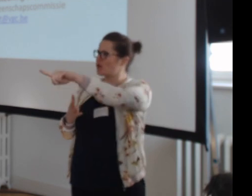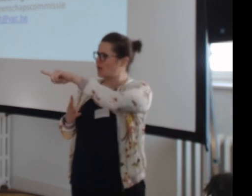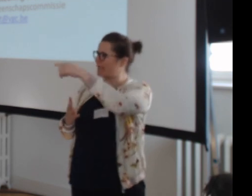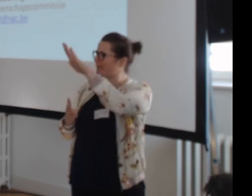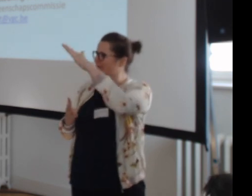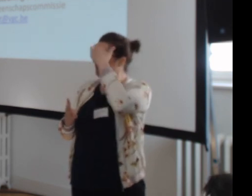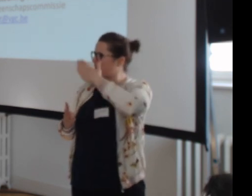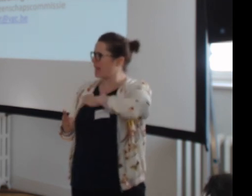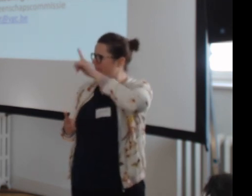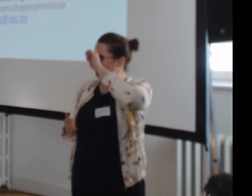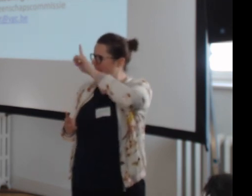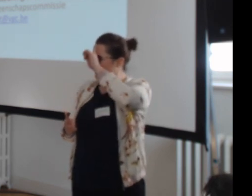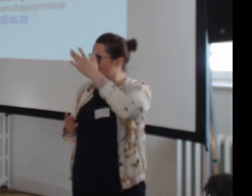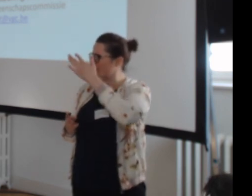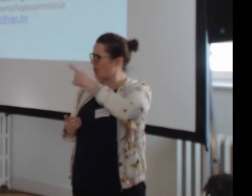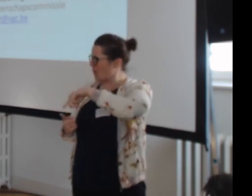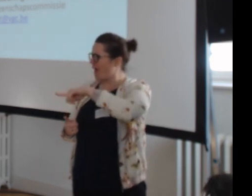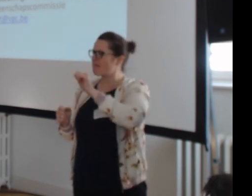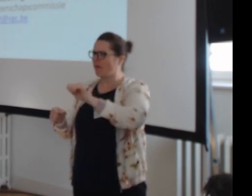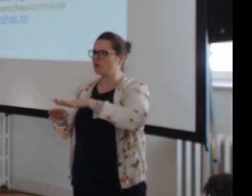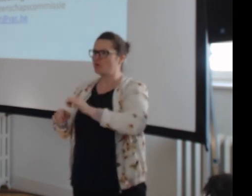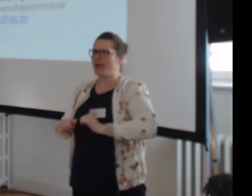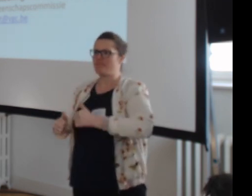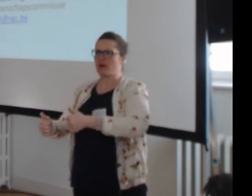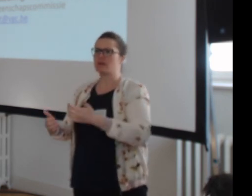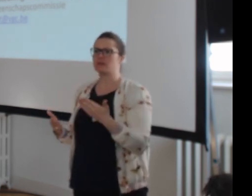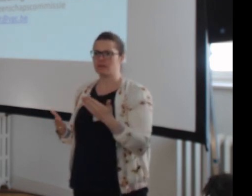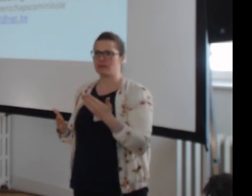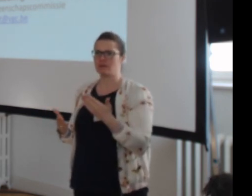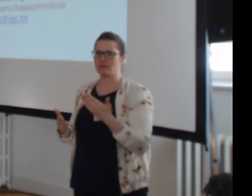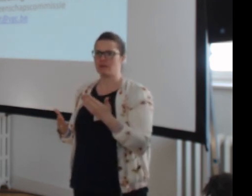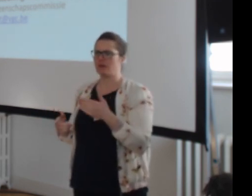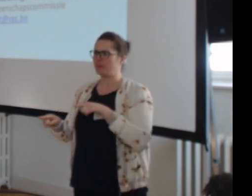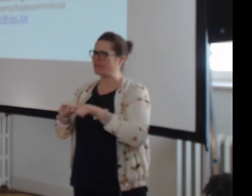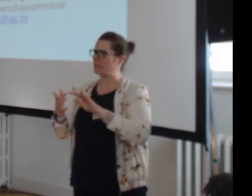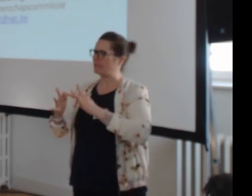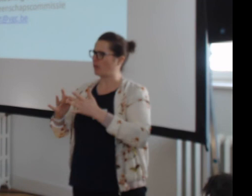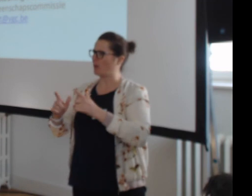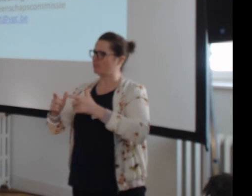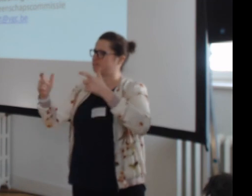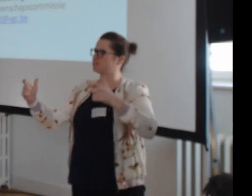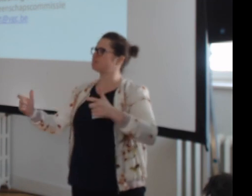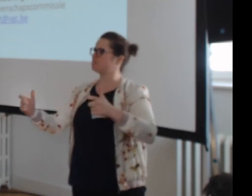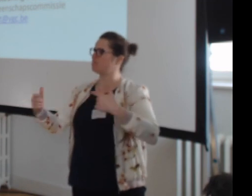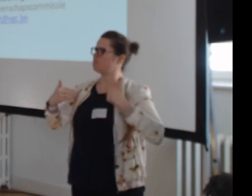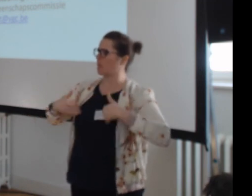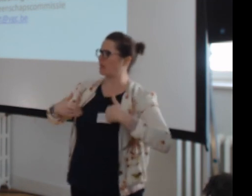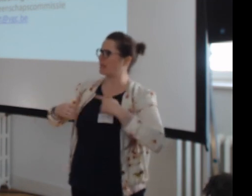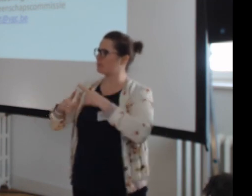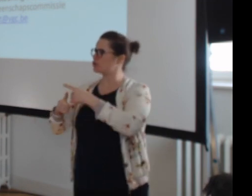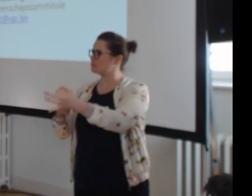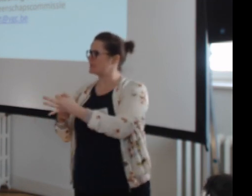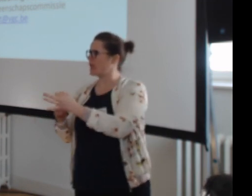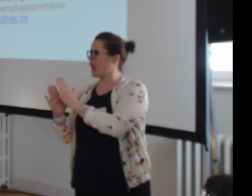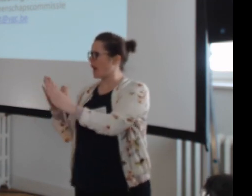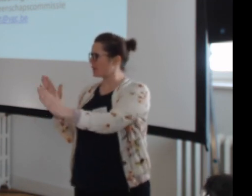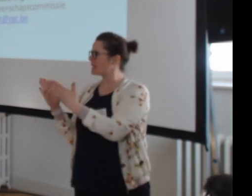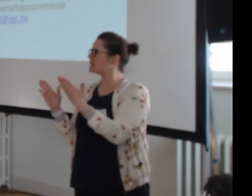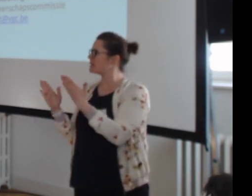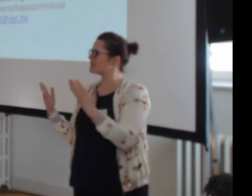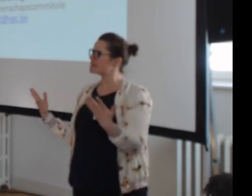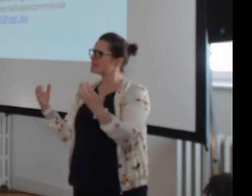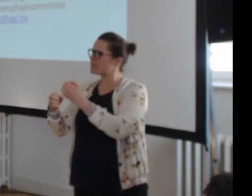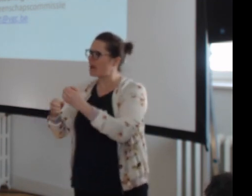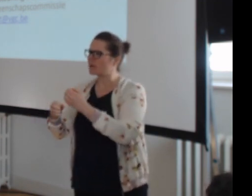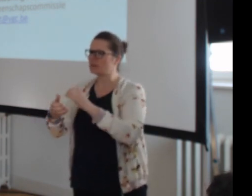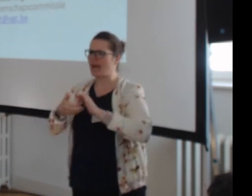is. I think we can make an effort to create a broader network with public and special libraries, with